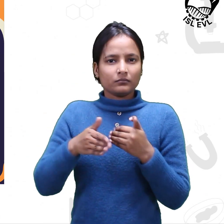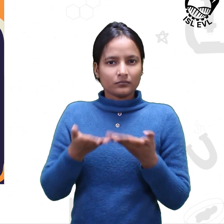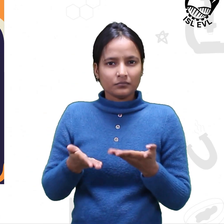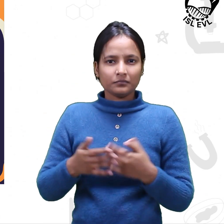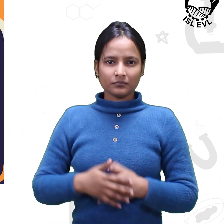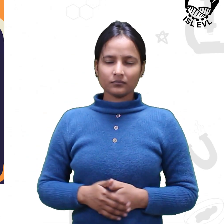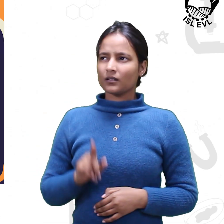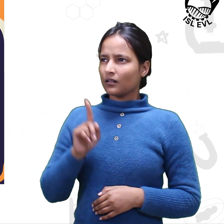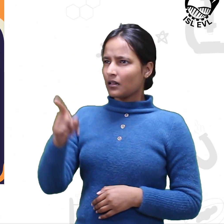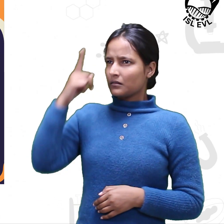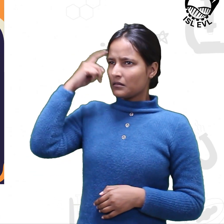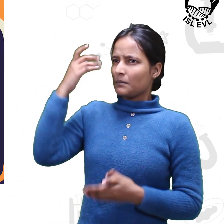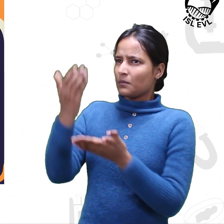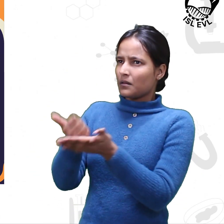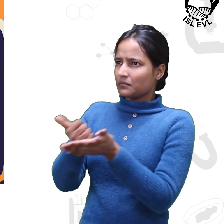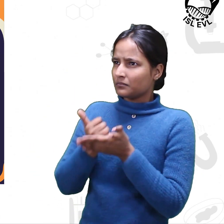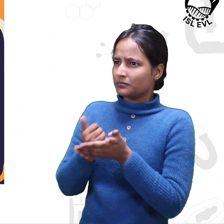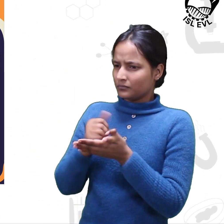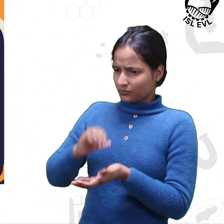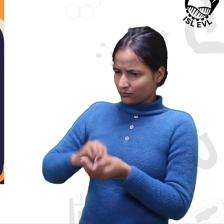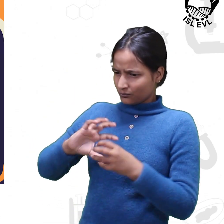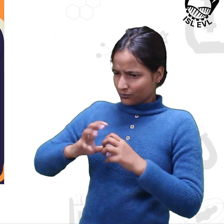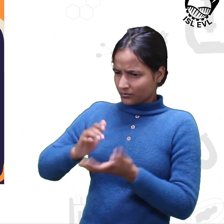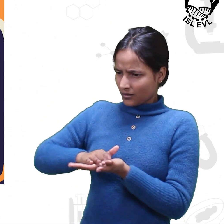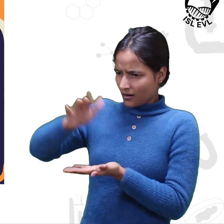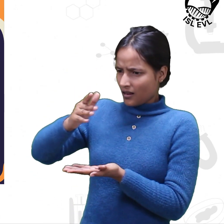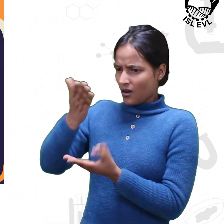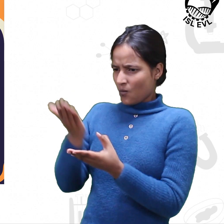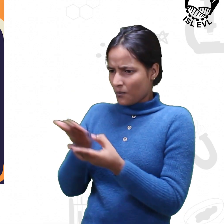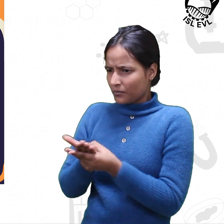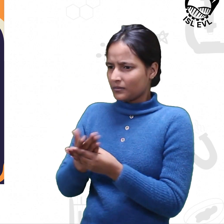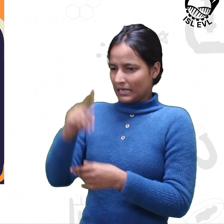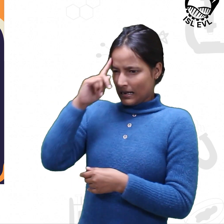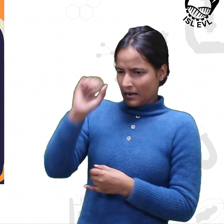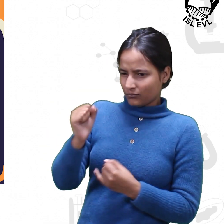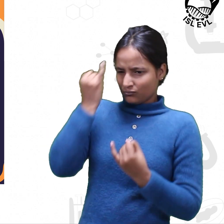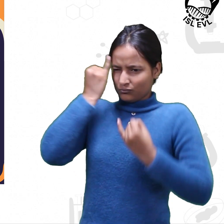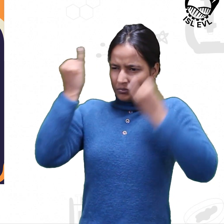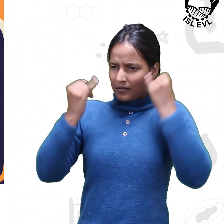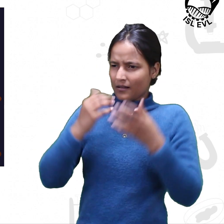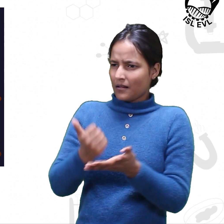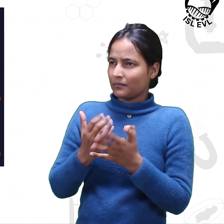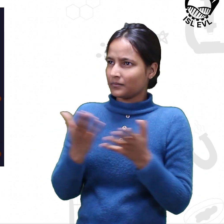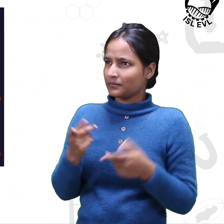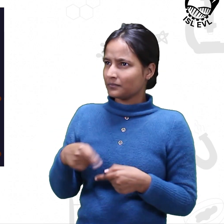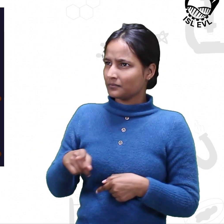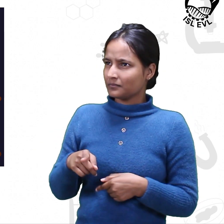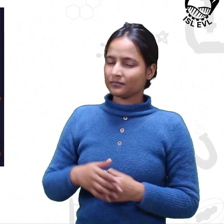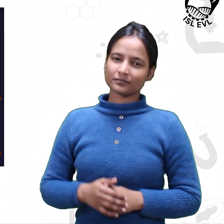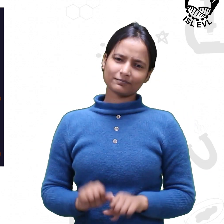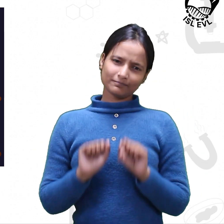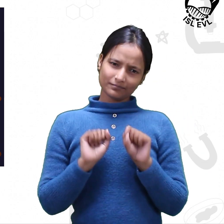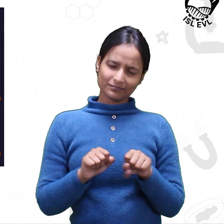it seems like dreams help us in a lot of important brain functions like memories, emotions, and creativity. This makes